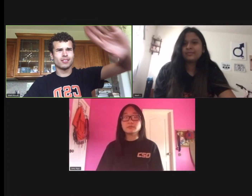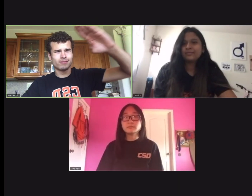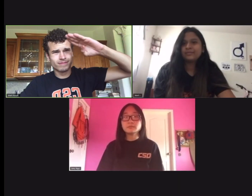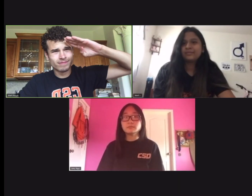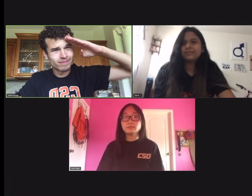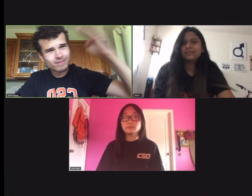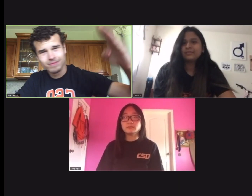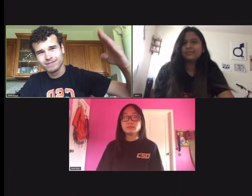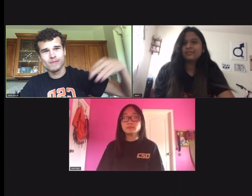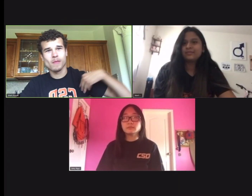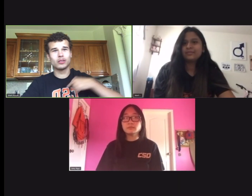Hello.